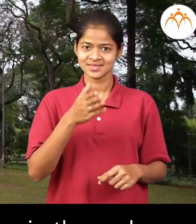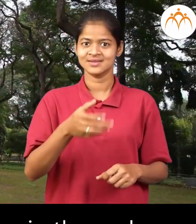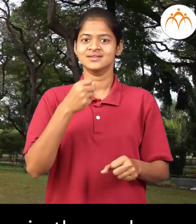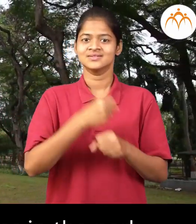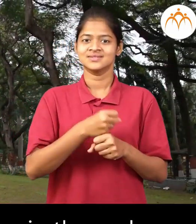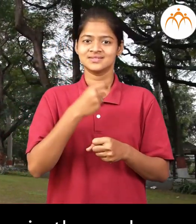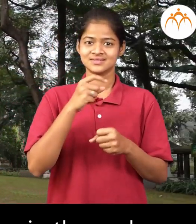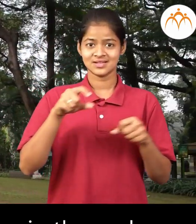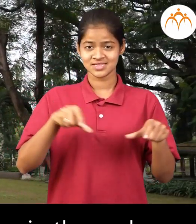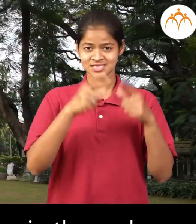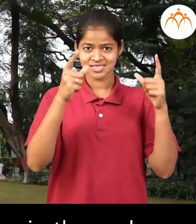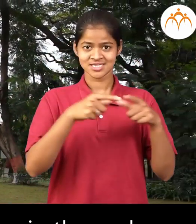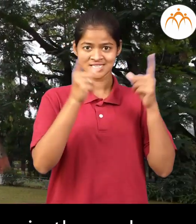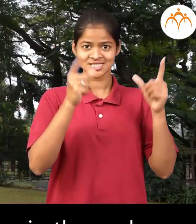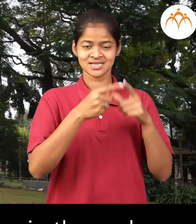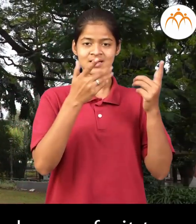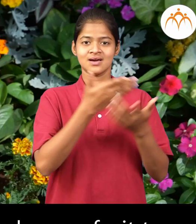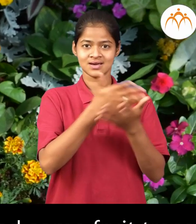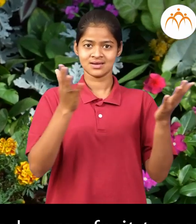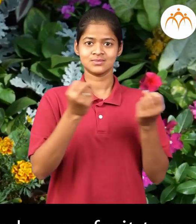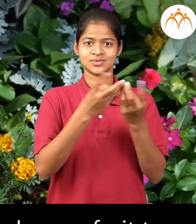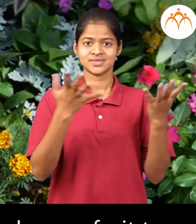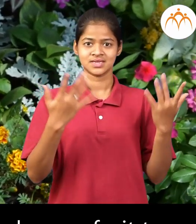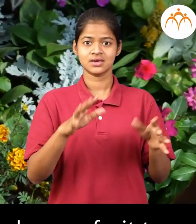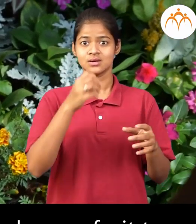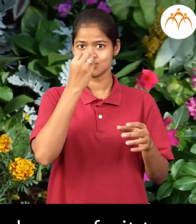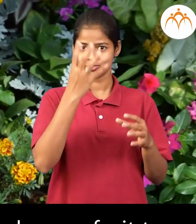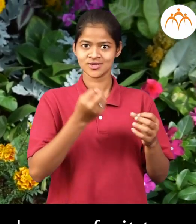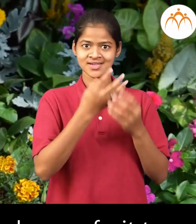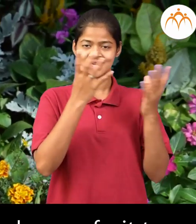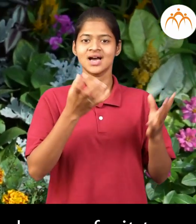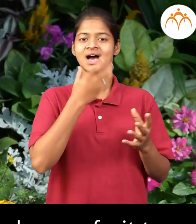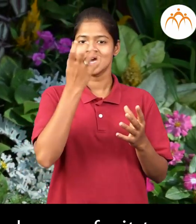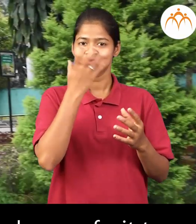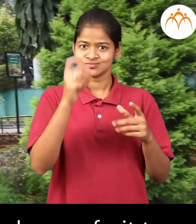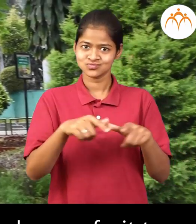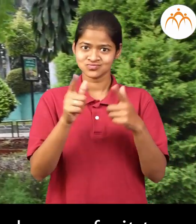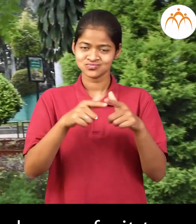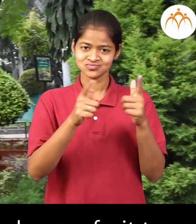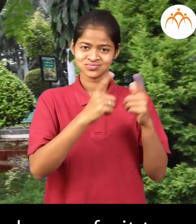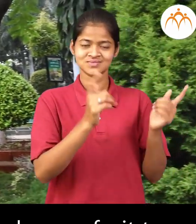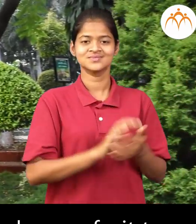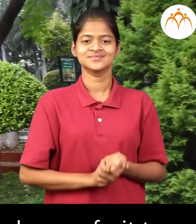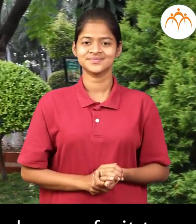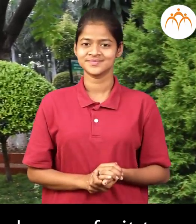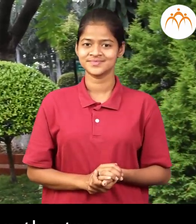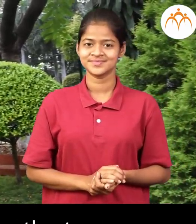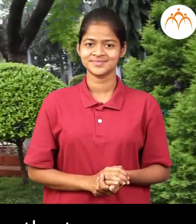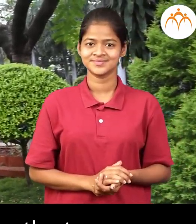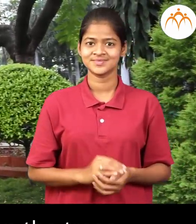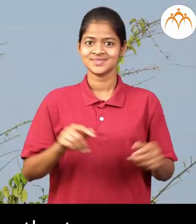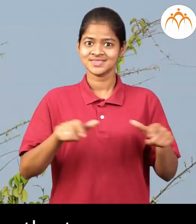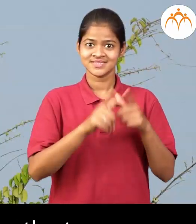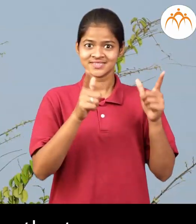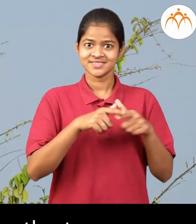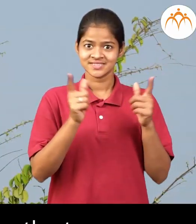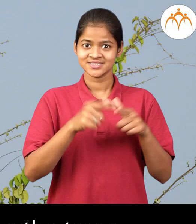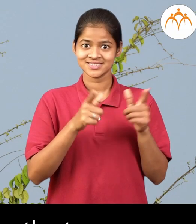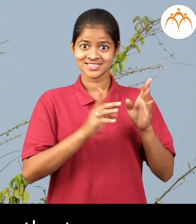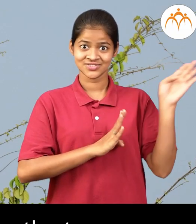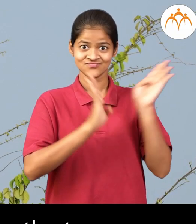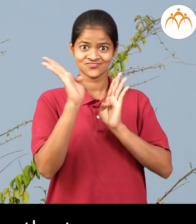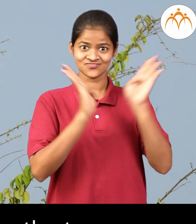were many trees in the park. There were some flower trees and some fruit trees. There were